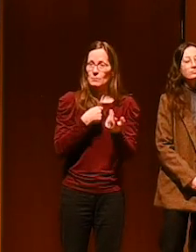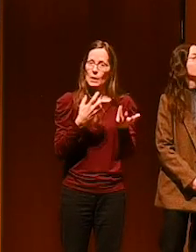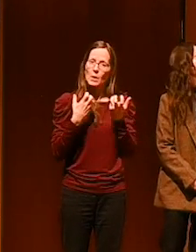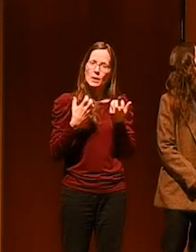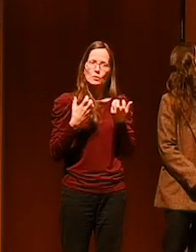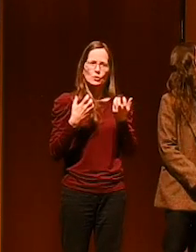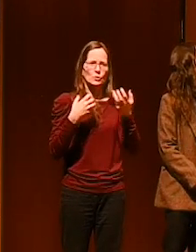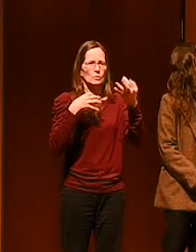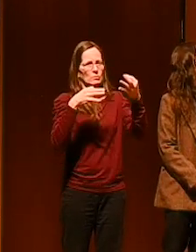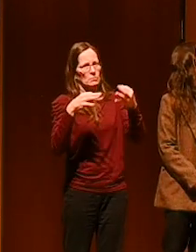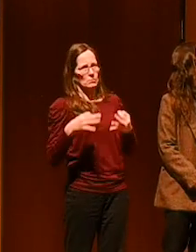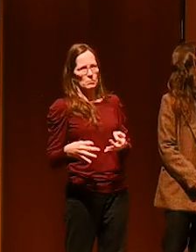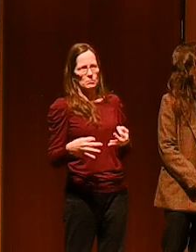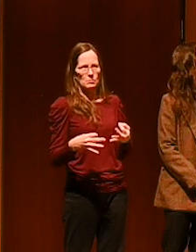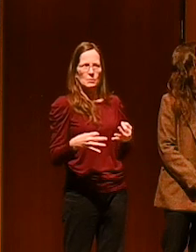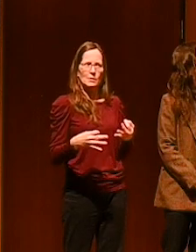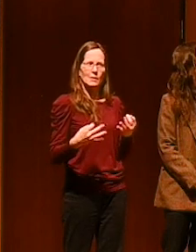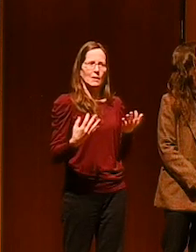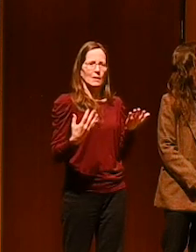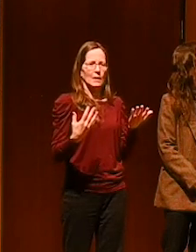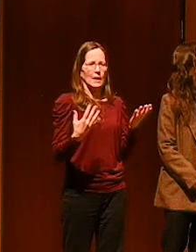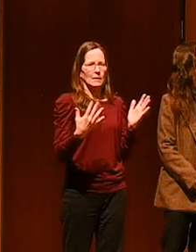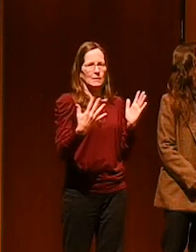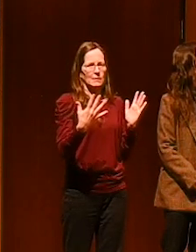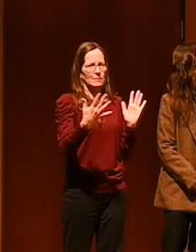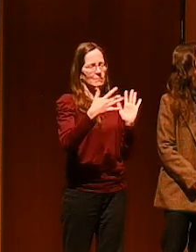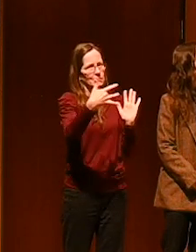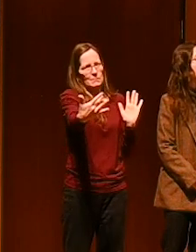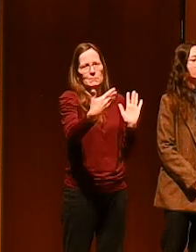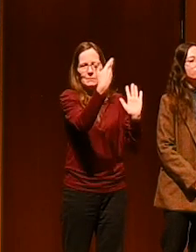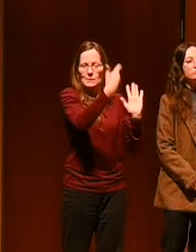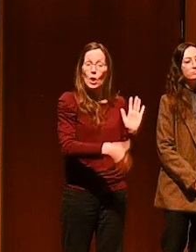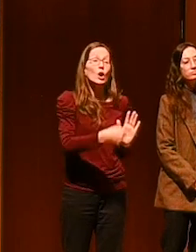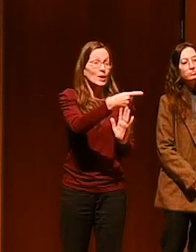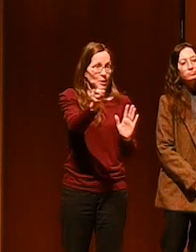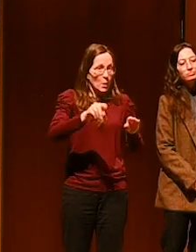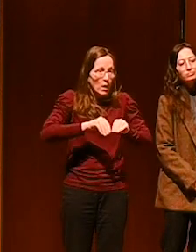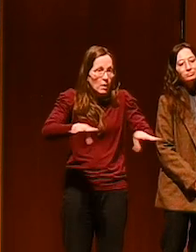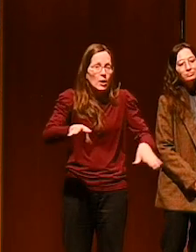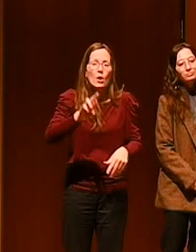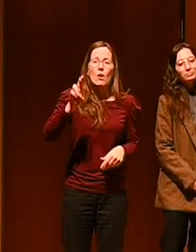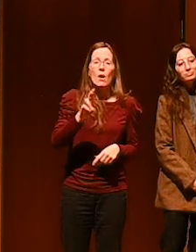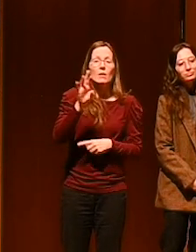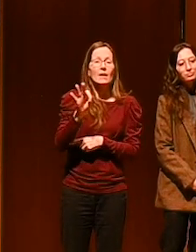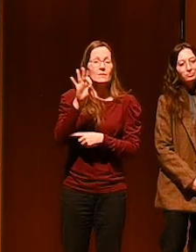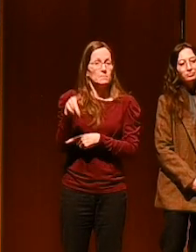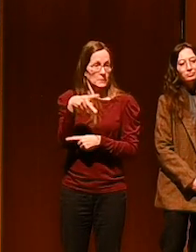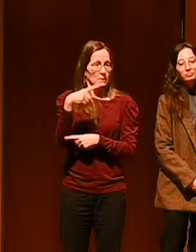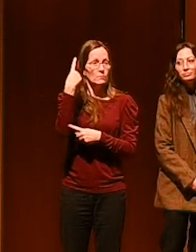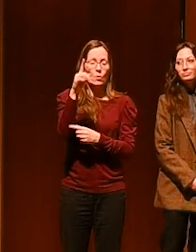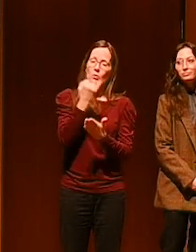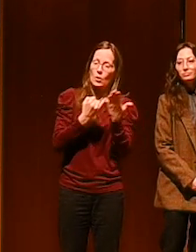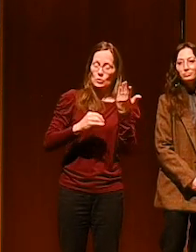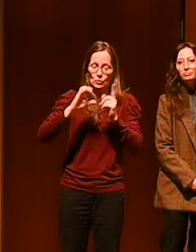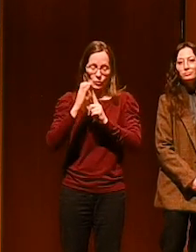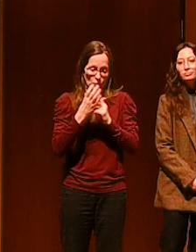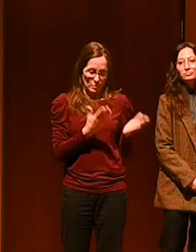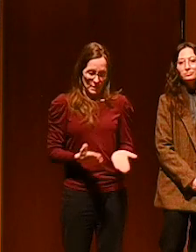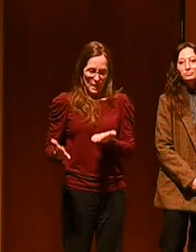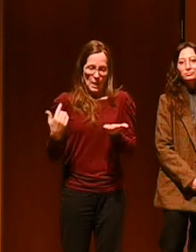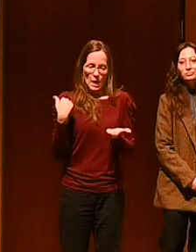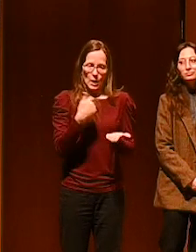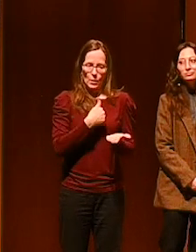how robust this team is. When you all released the RFP for what the arts and culture plan could be, we knew that we had to bring the